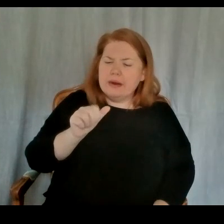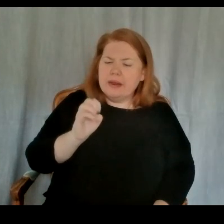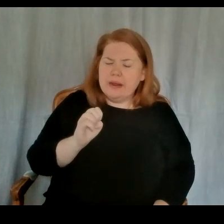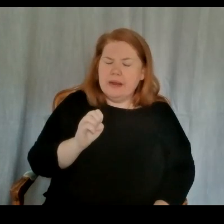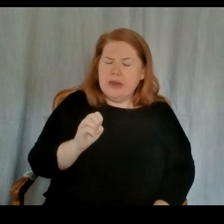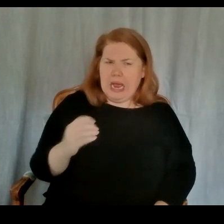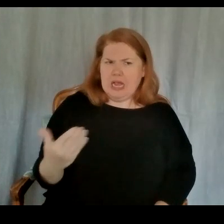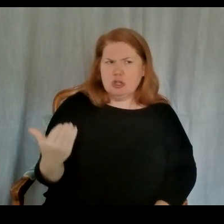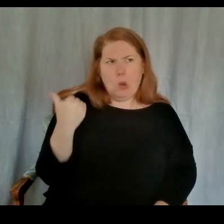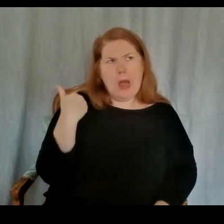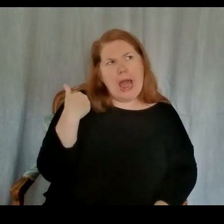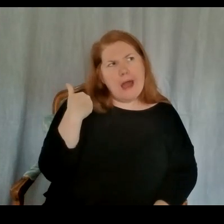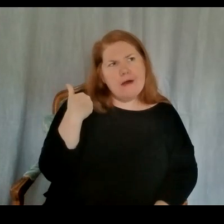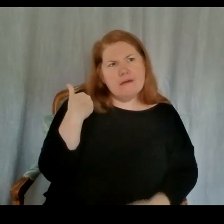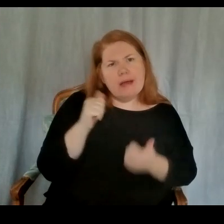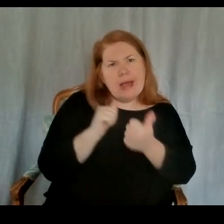remember how to spell it?